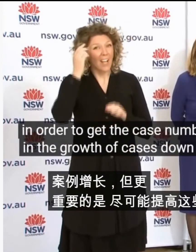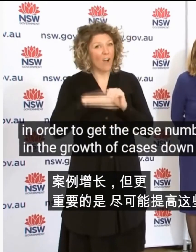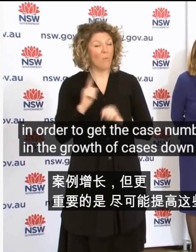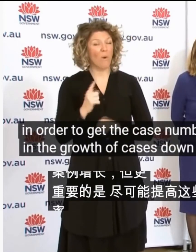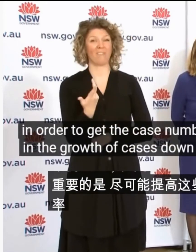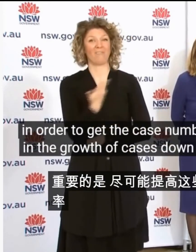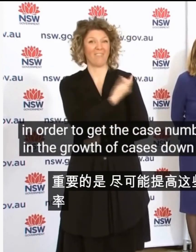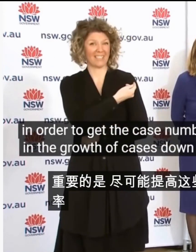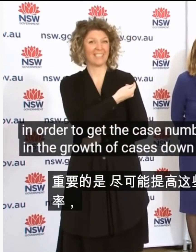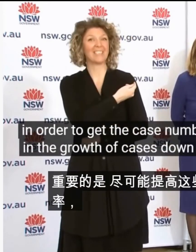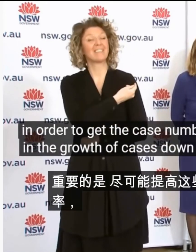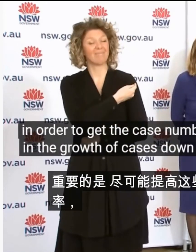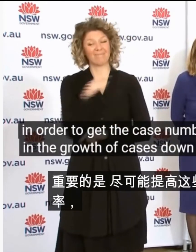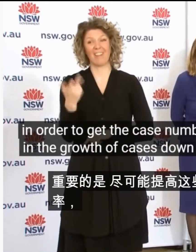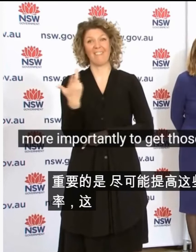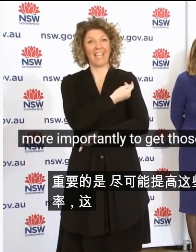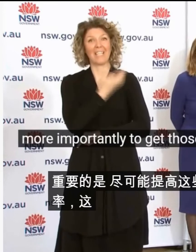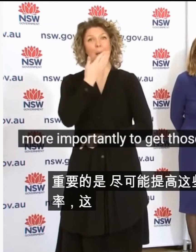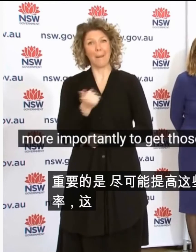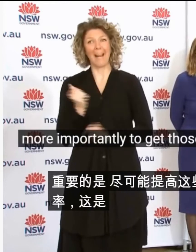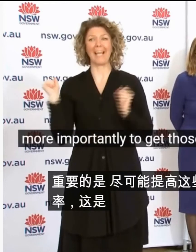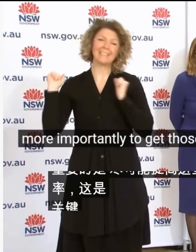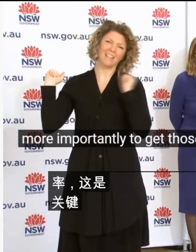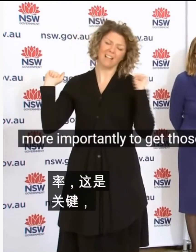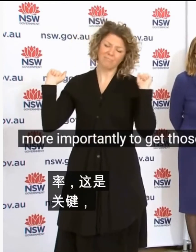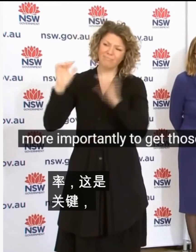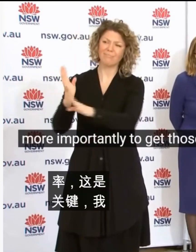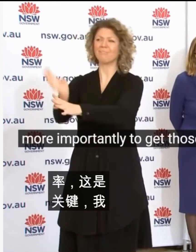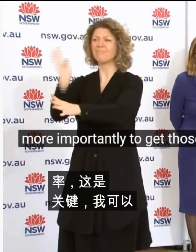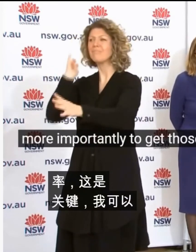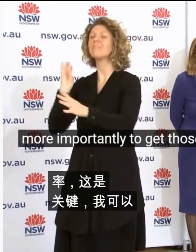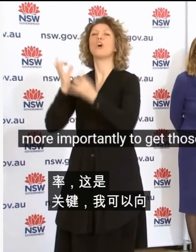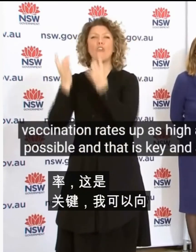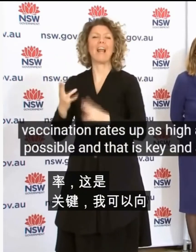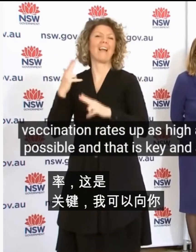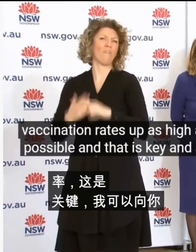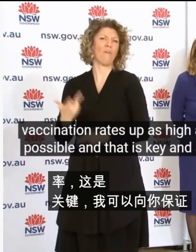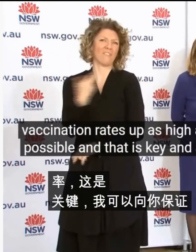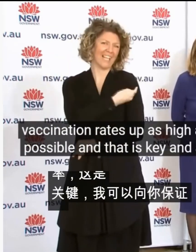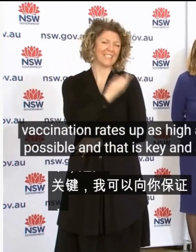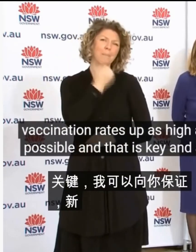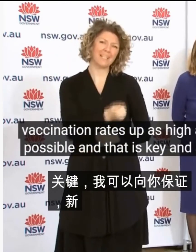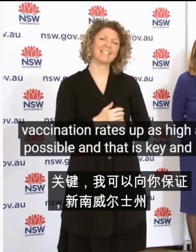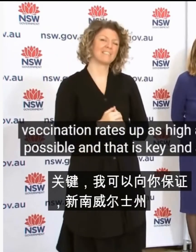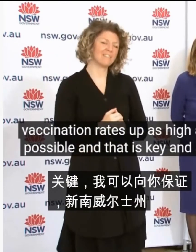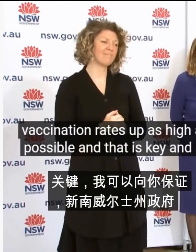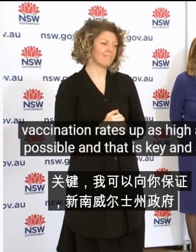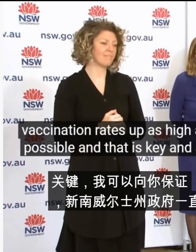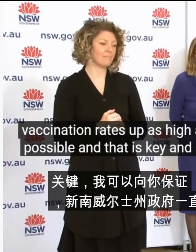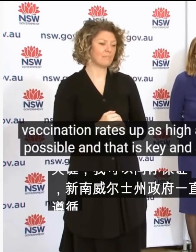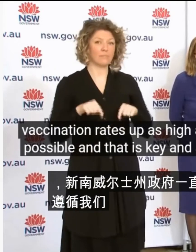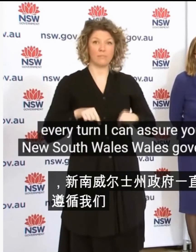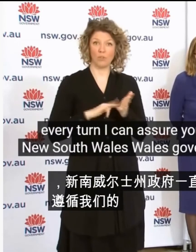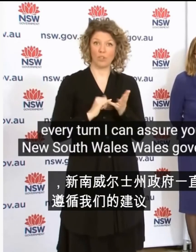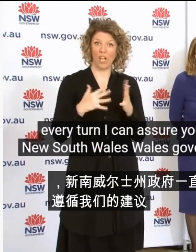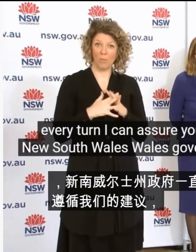those vaccination rates up as high as possible. And that is key. And at every turn, I can assure you, the New South Wales government